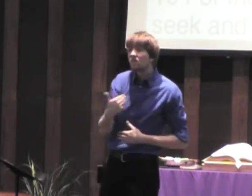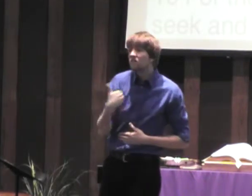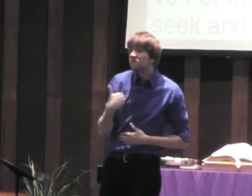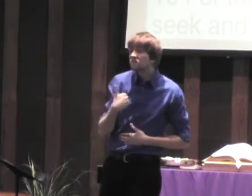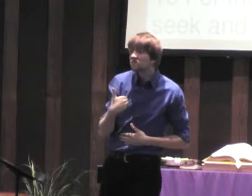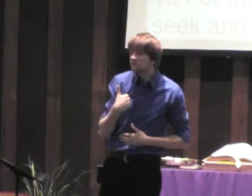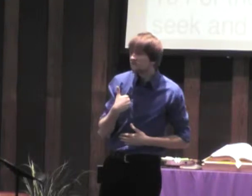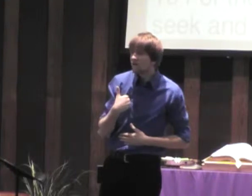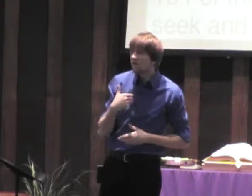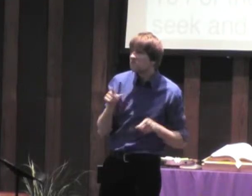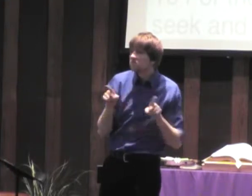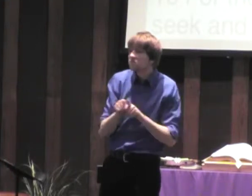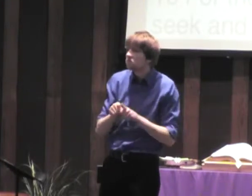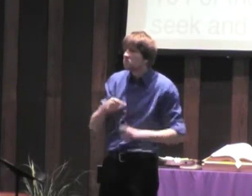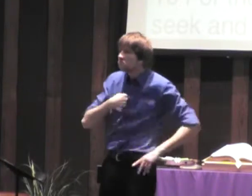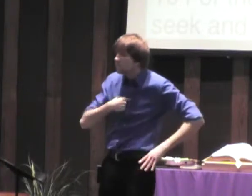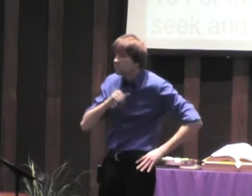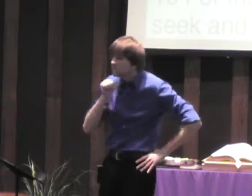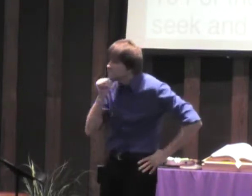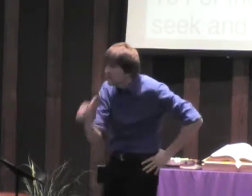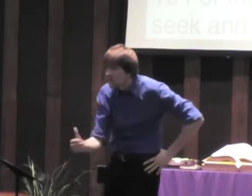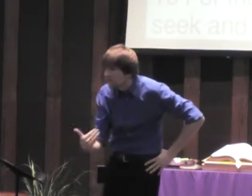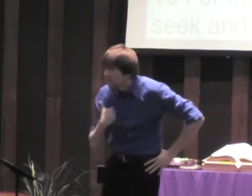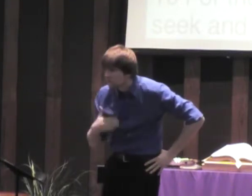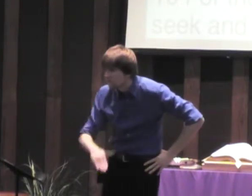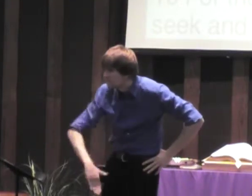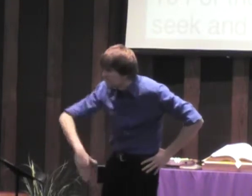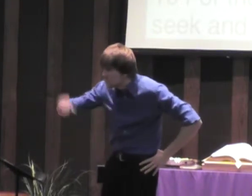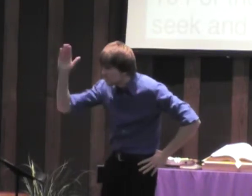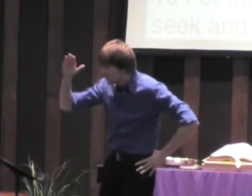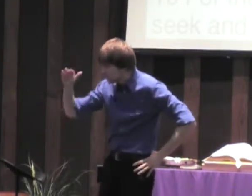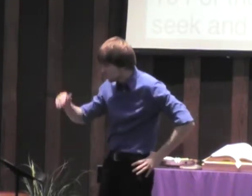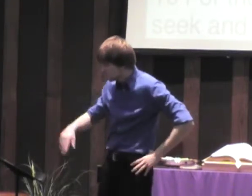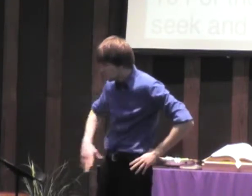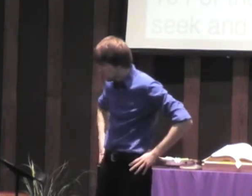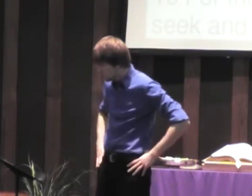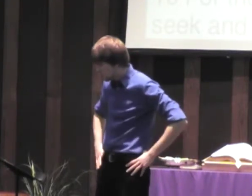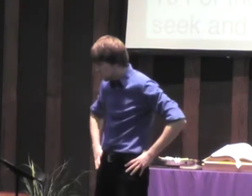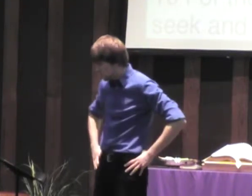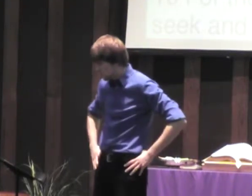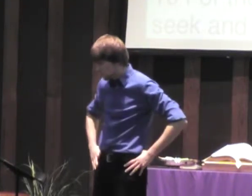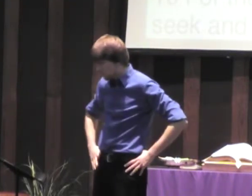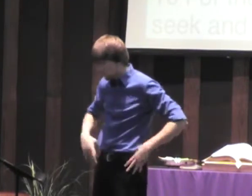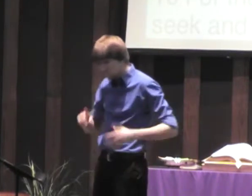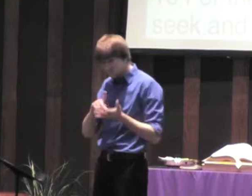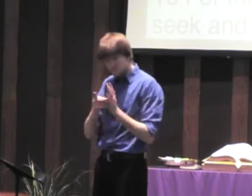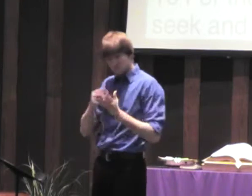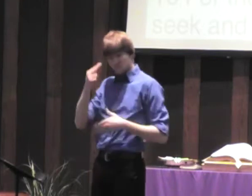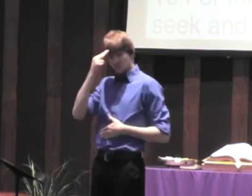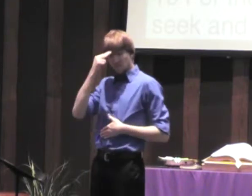I wanted my kids to not have to go through what I went through.